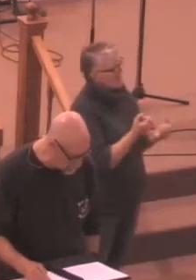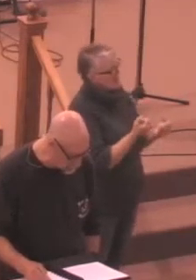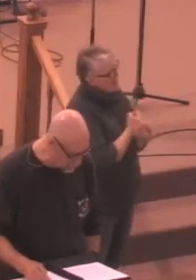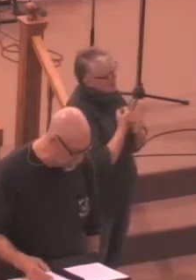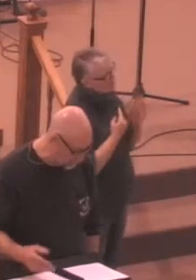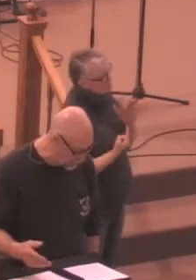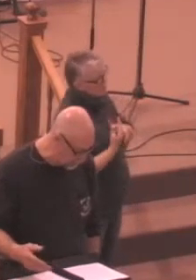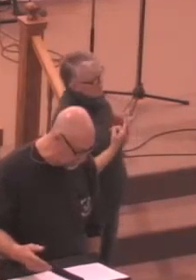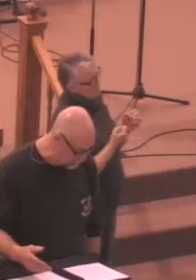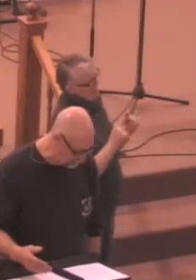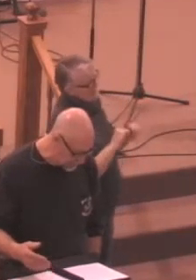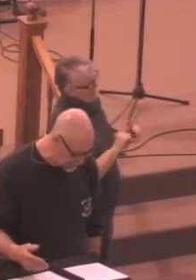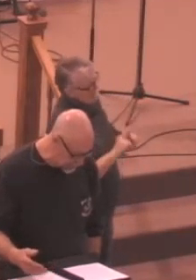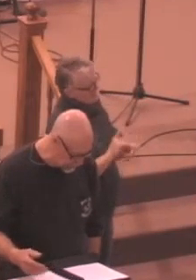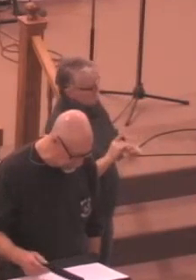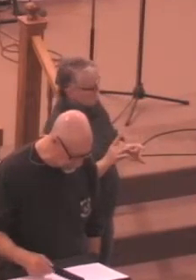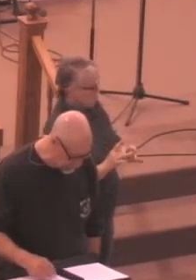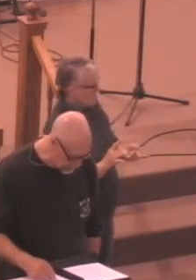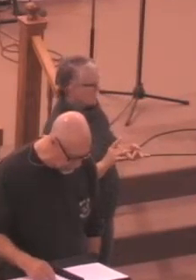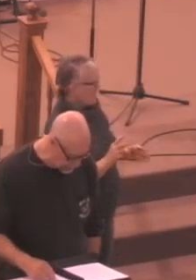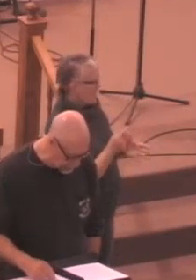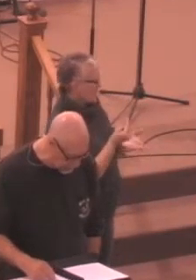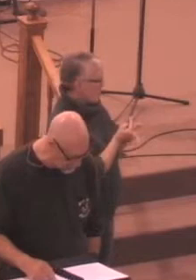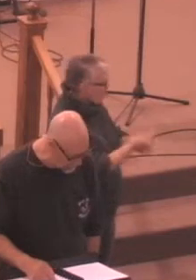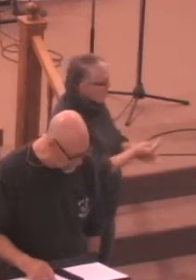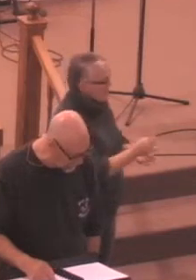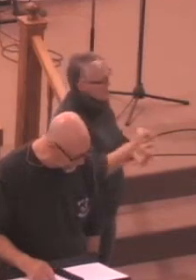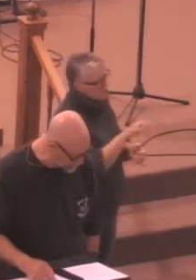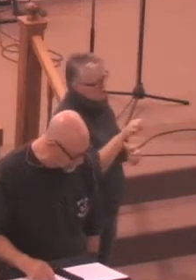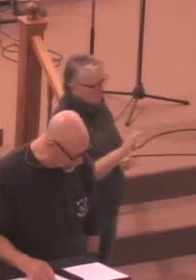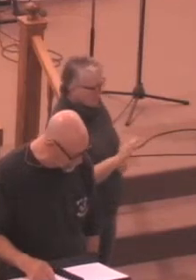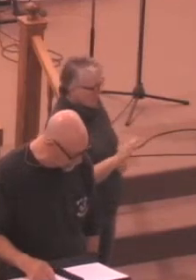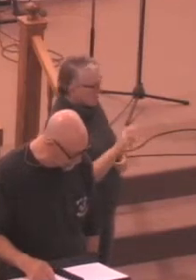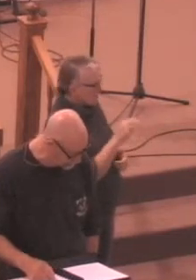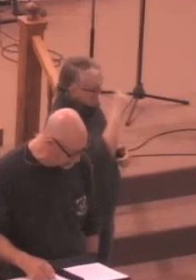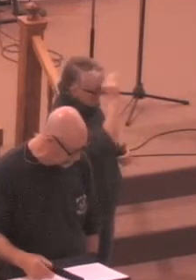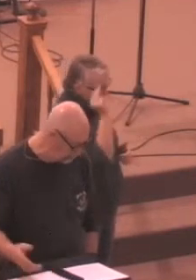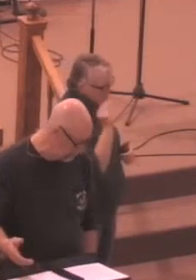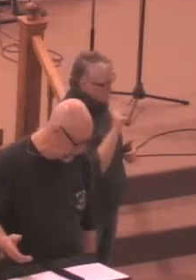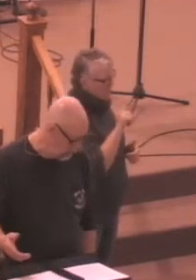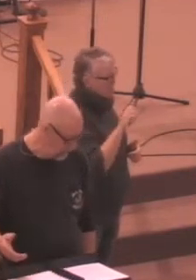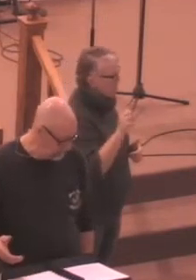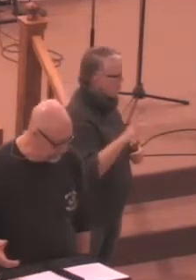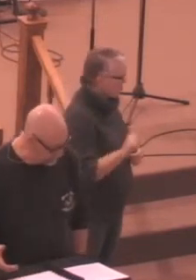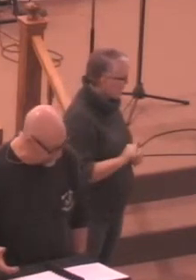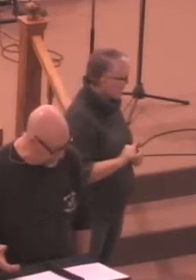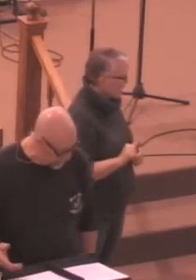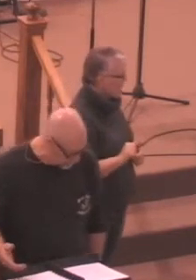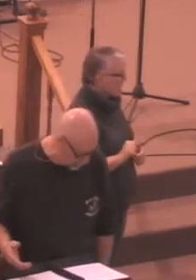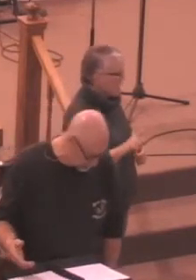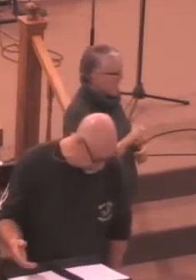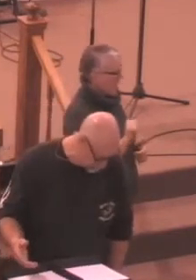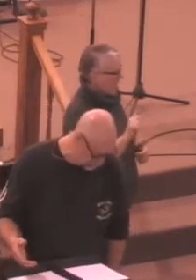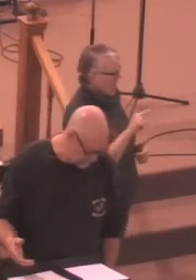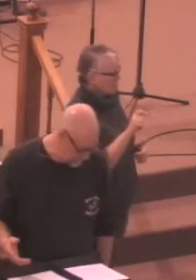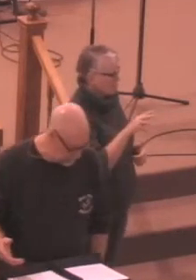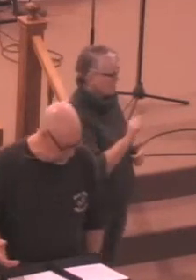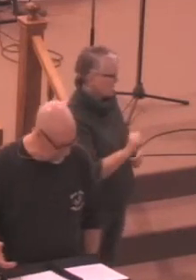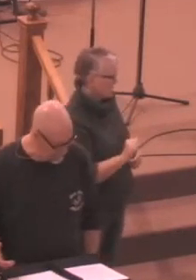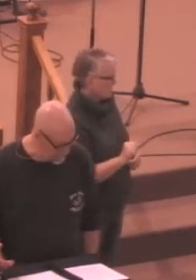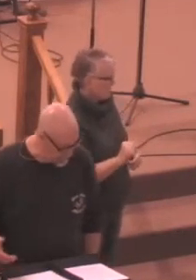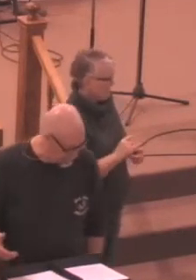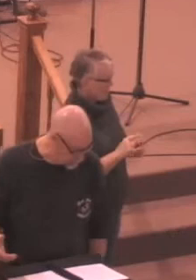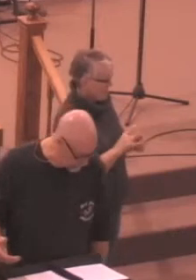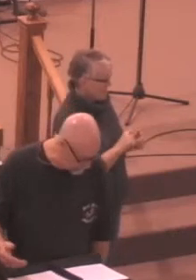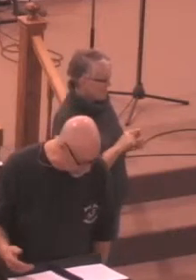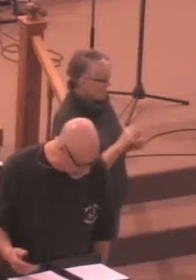such as the stories of Noah, Jacob and Mary, and Martha and Lazarus. And then there's eros, and